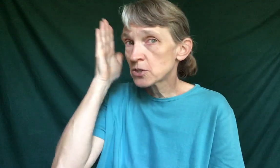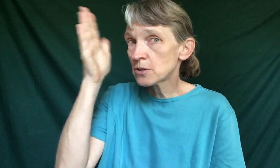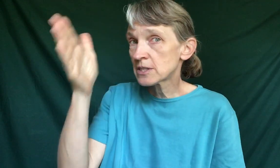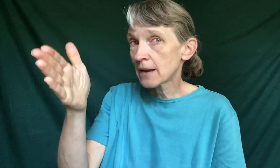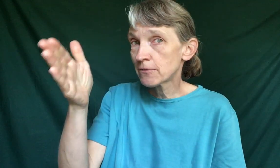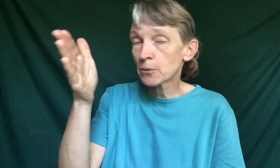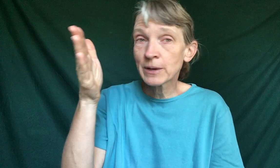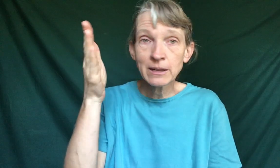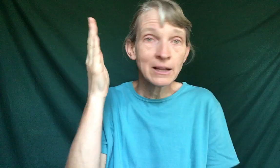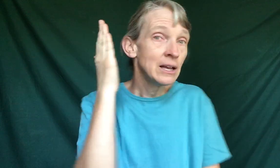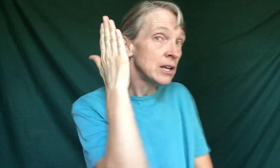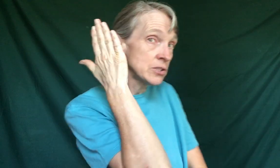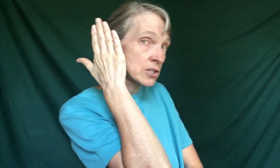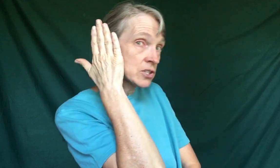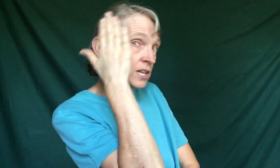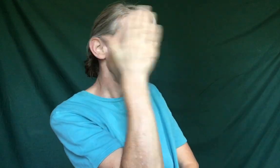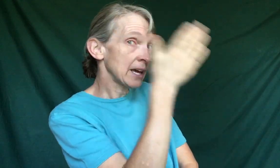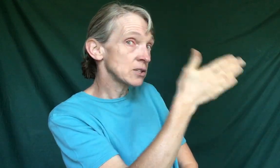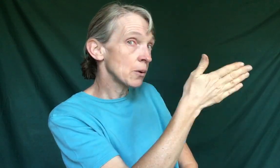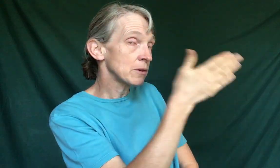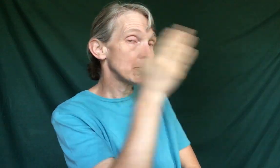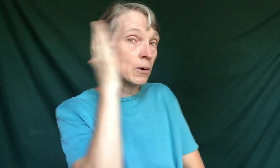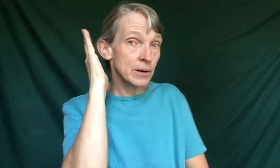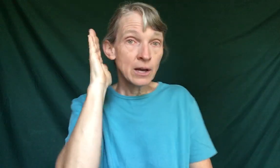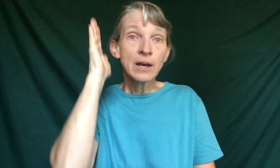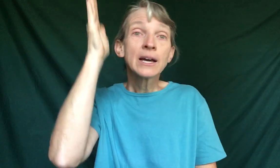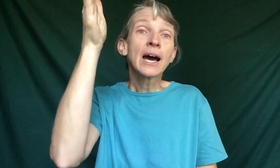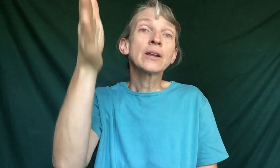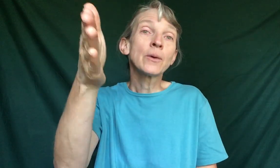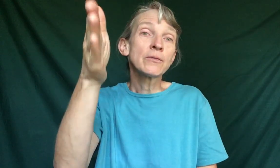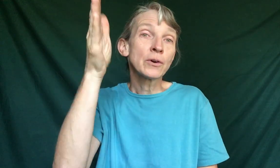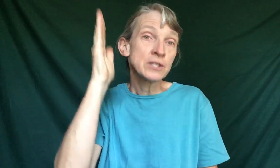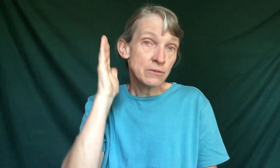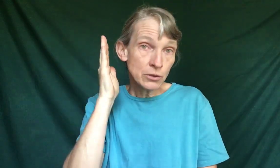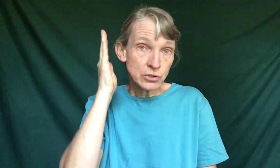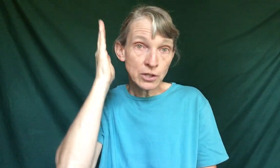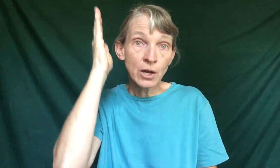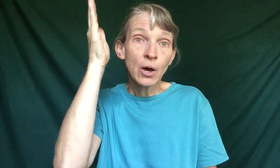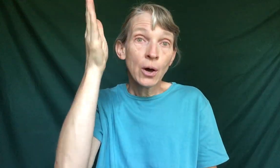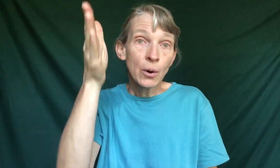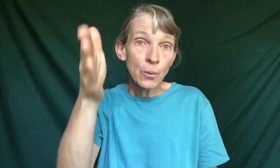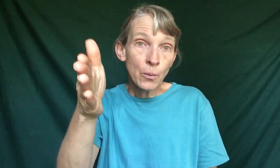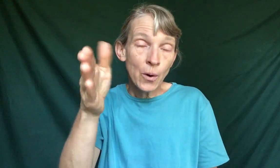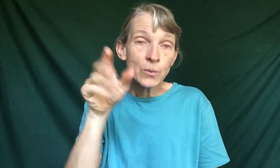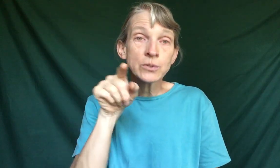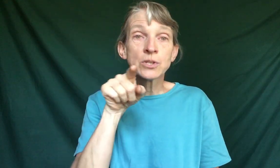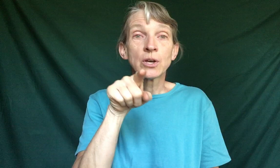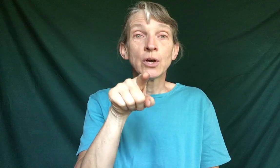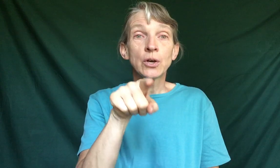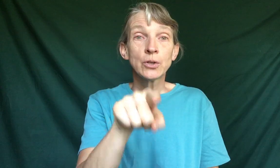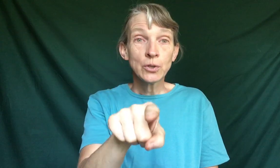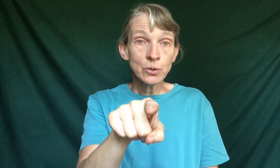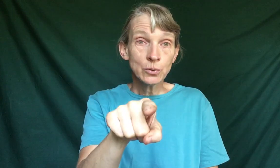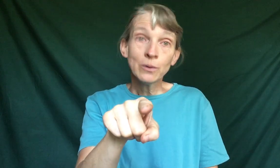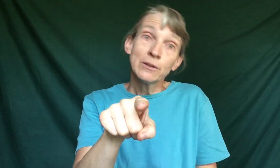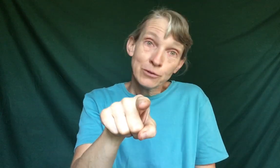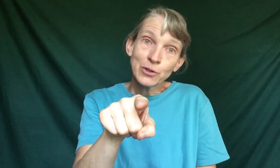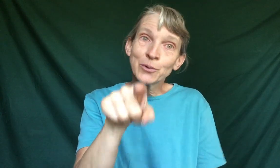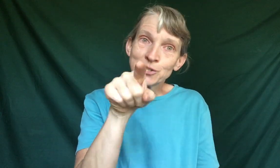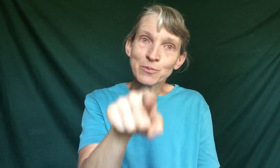the sign for will. So that's just a hand going forward, kind of going forward to the future. Won't you, for you, we just